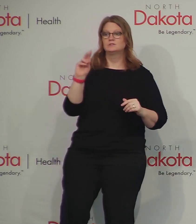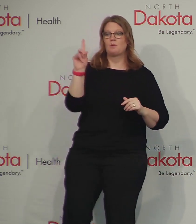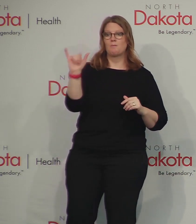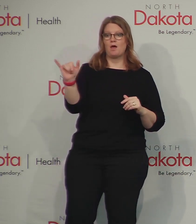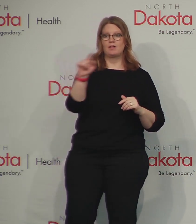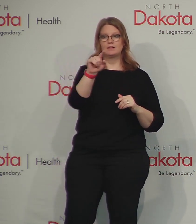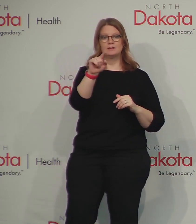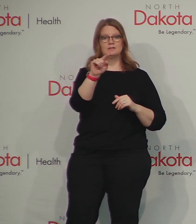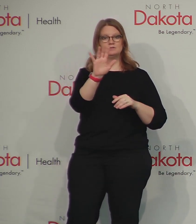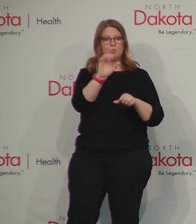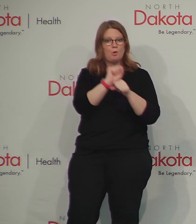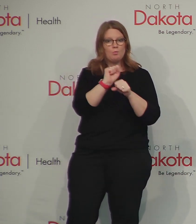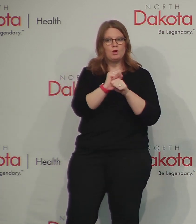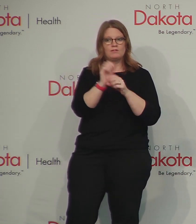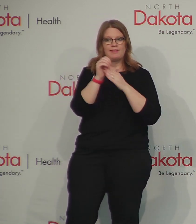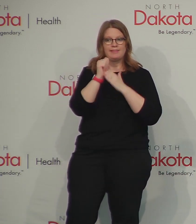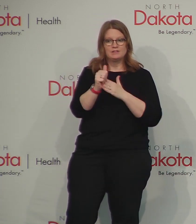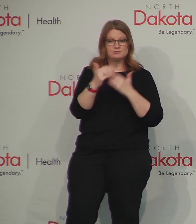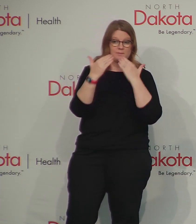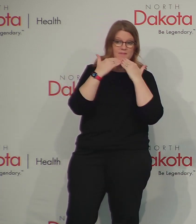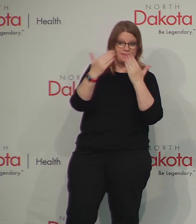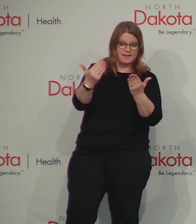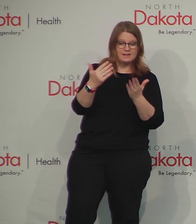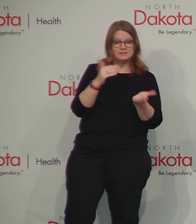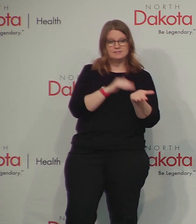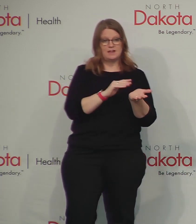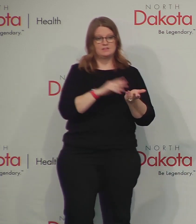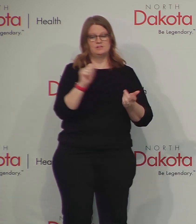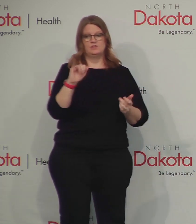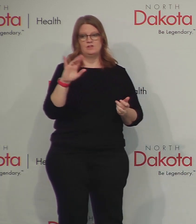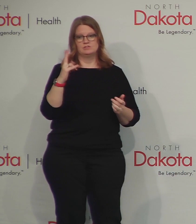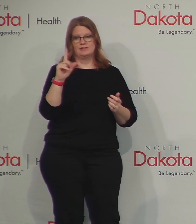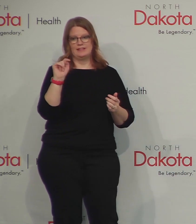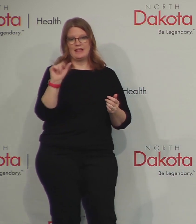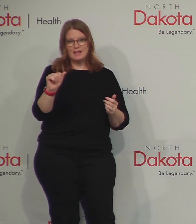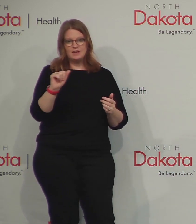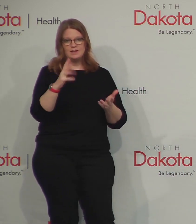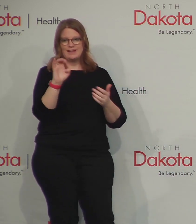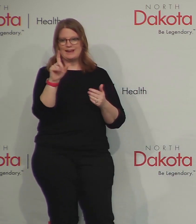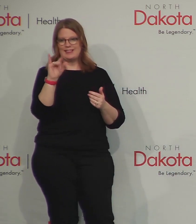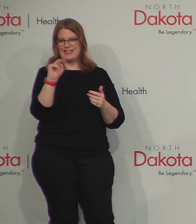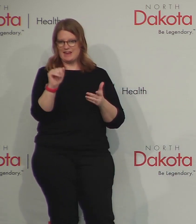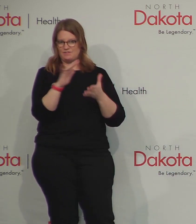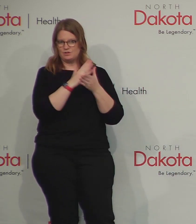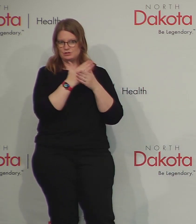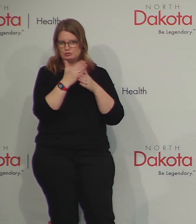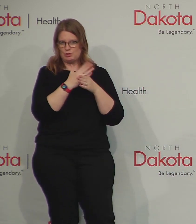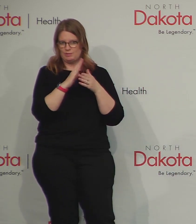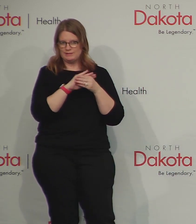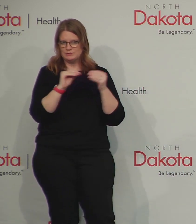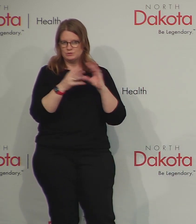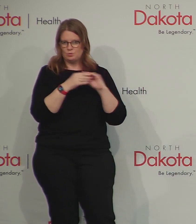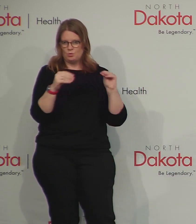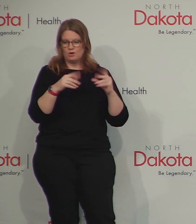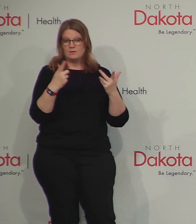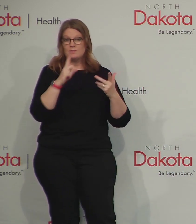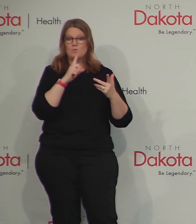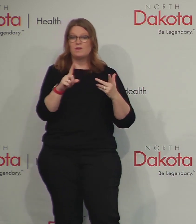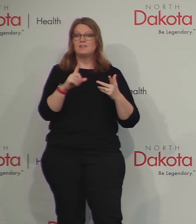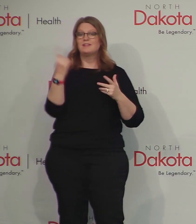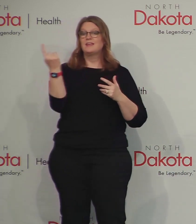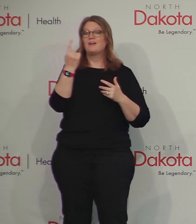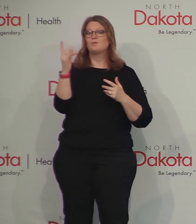your work and your leadership. I want to thank Dr. Archuleta and Alena for sharing their story, but I also want to challenge everybody in North